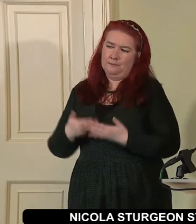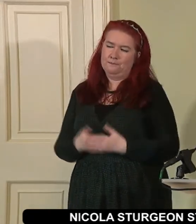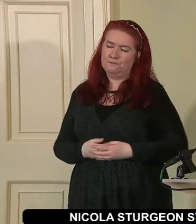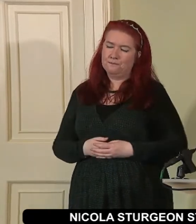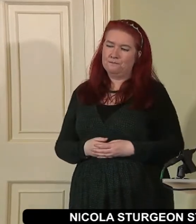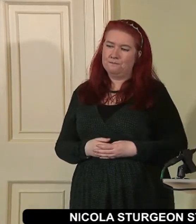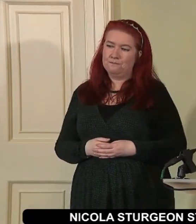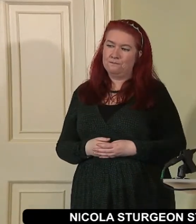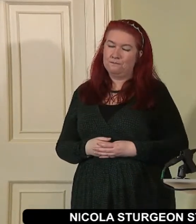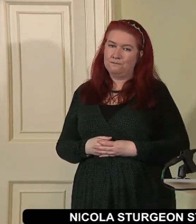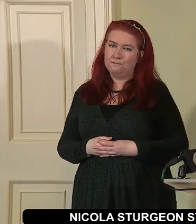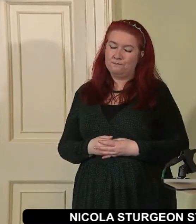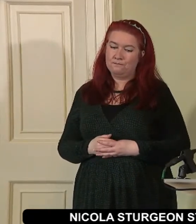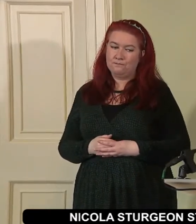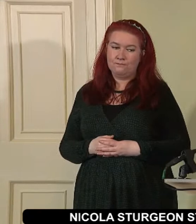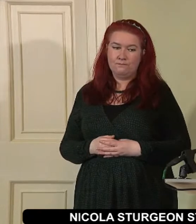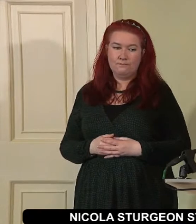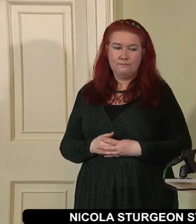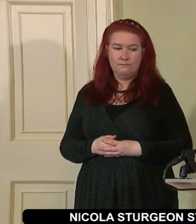of today.